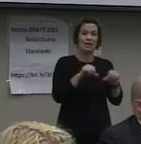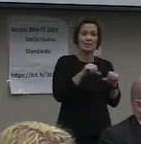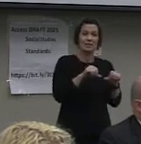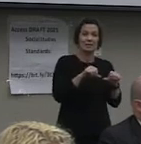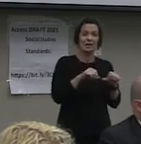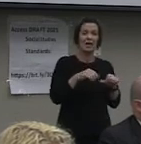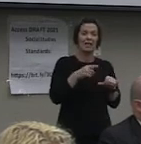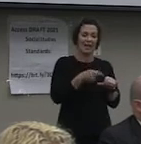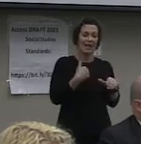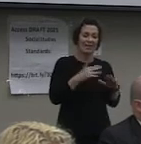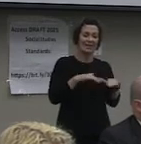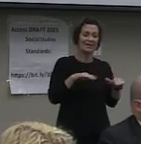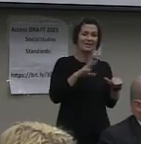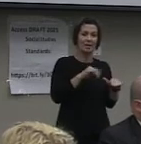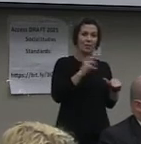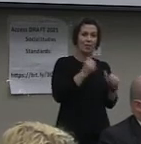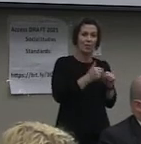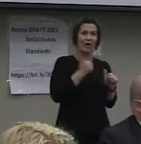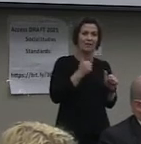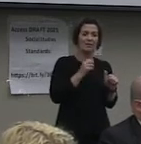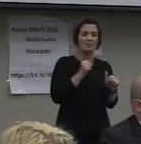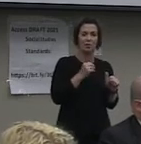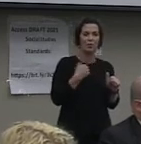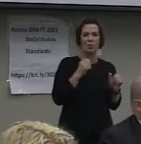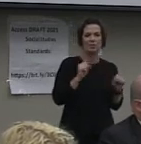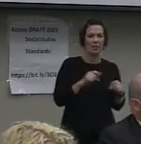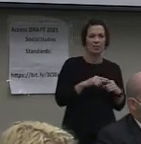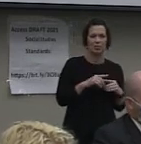interim, and we'll be putting out guidance and resources for those as well.